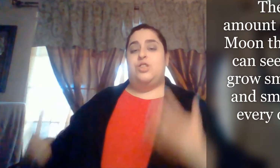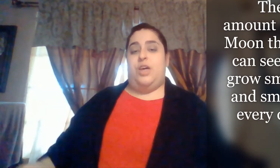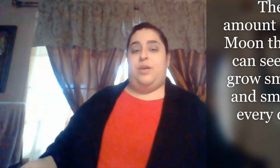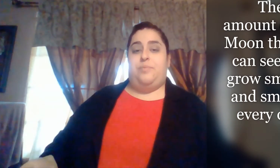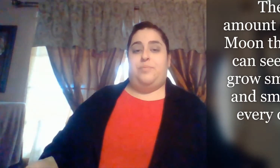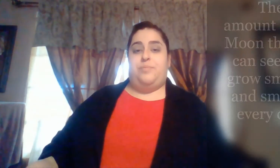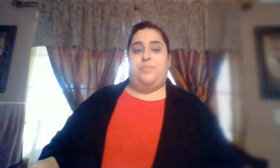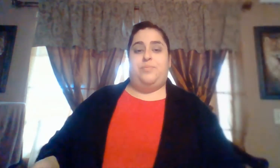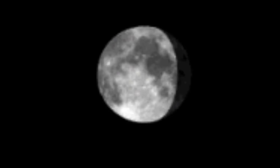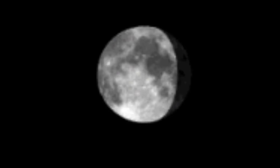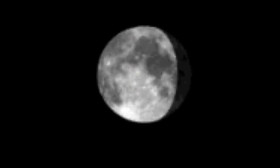day.